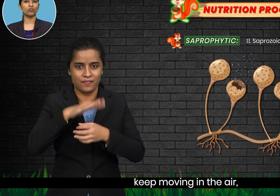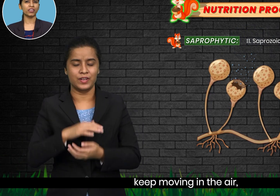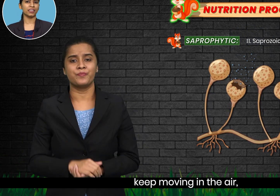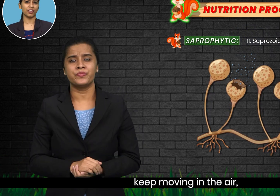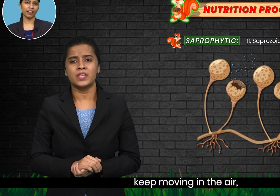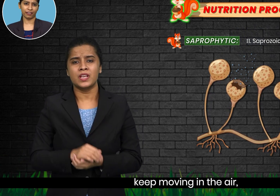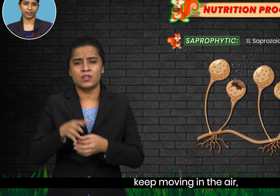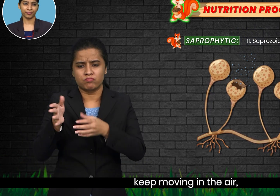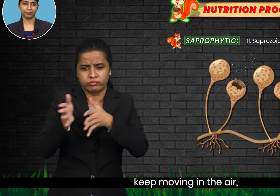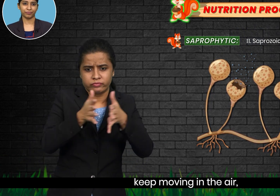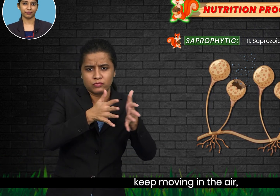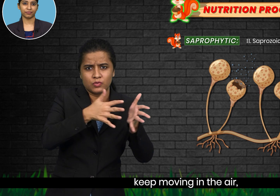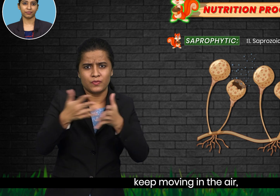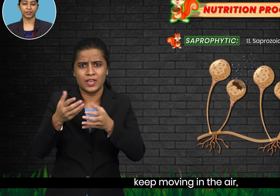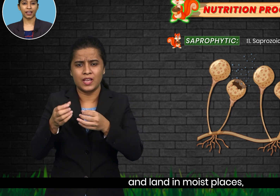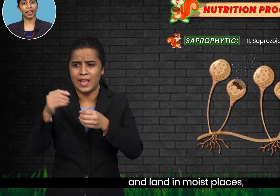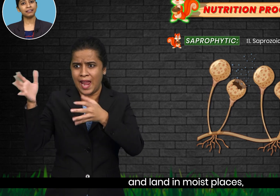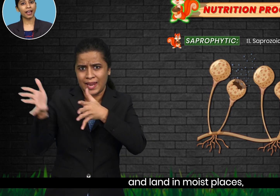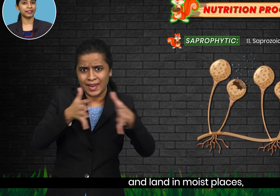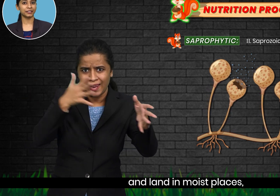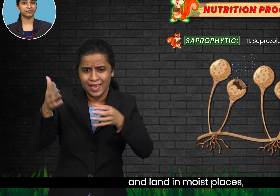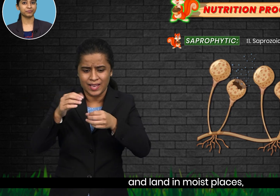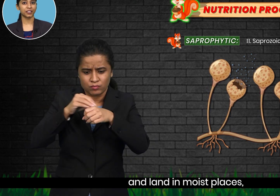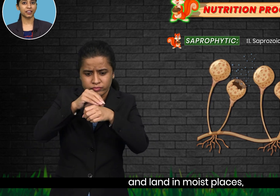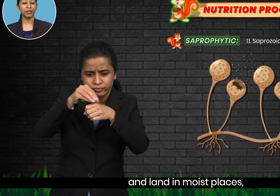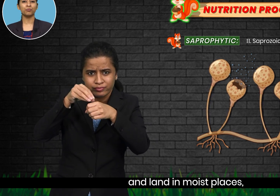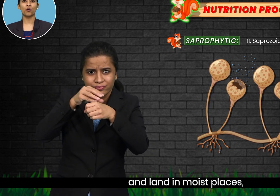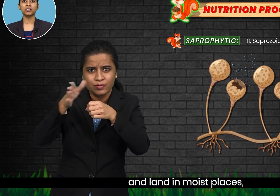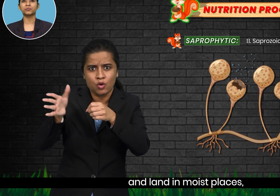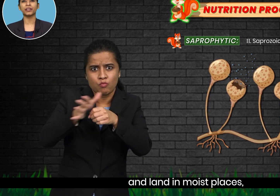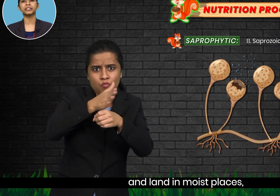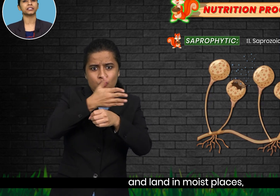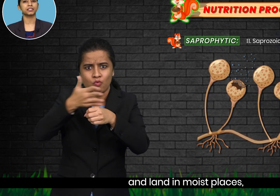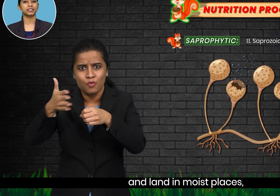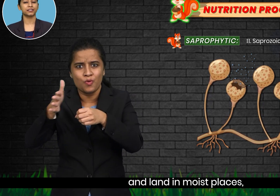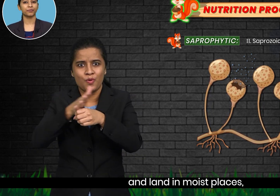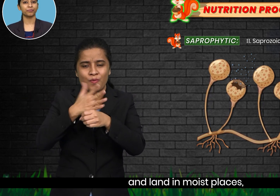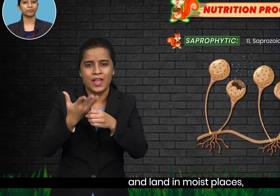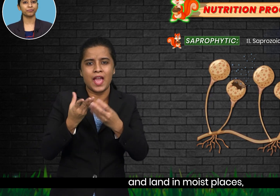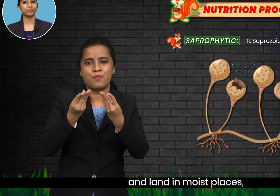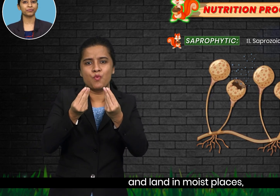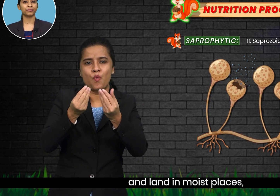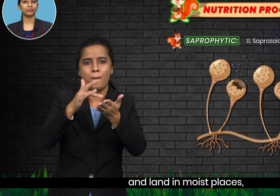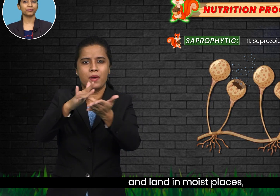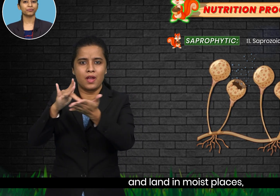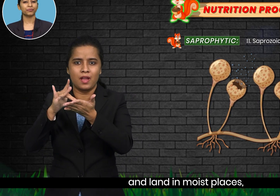keep moving in the air and land in moist places,